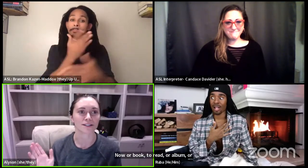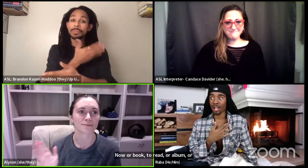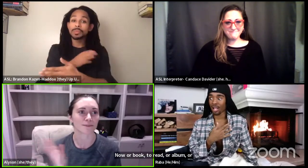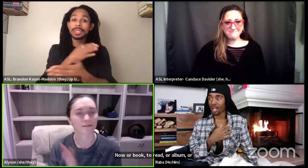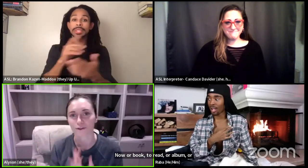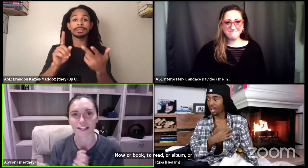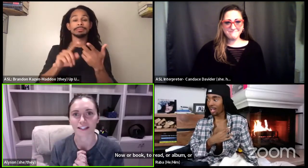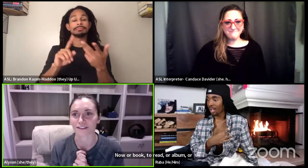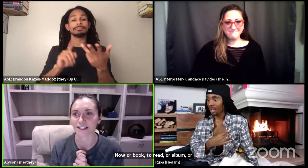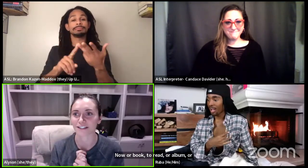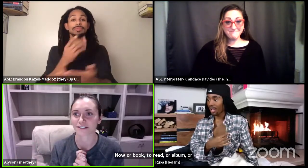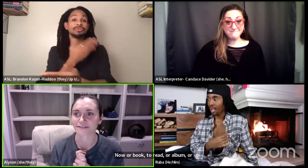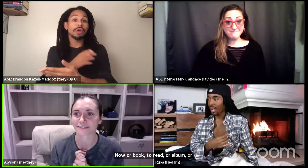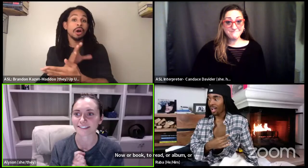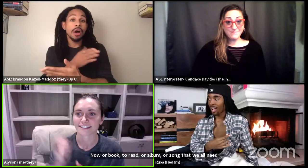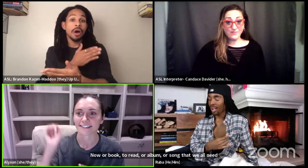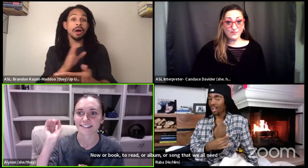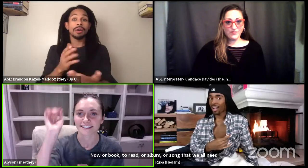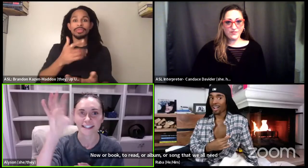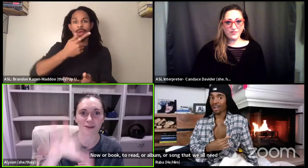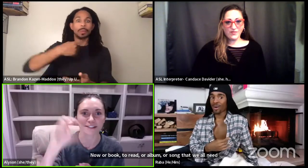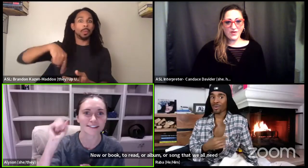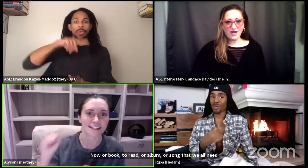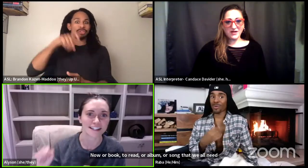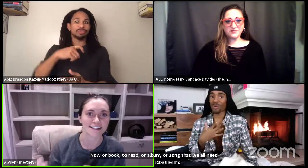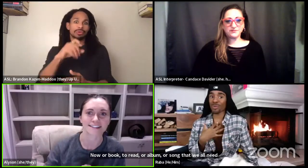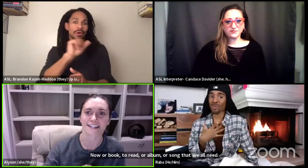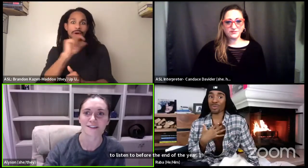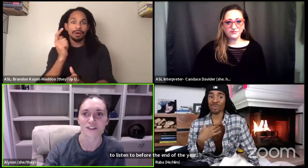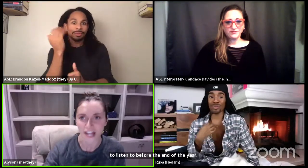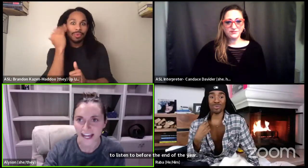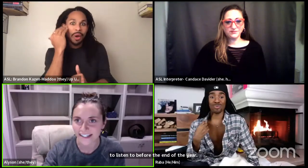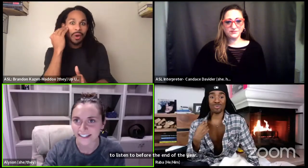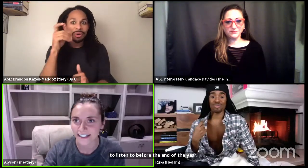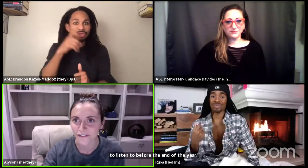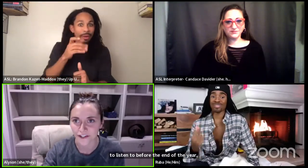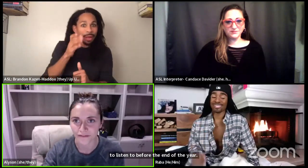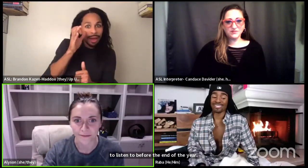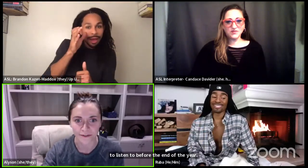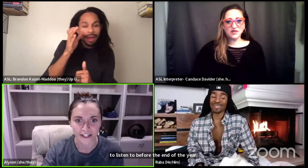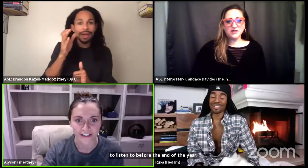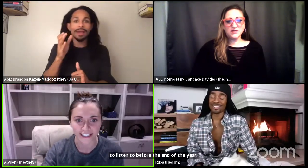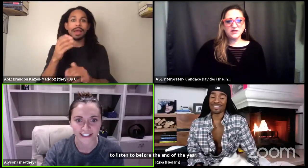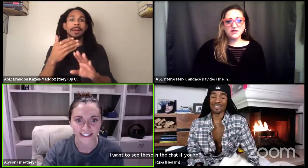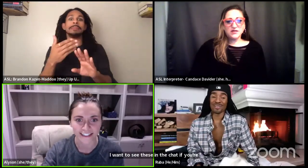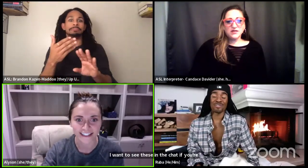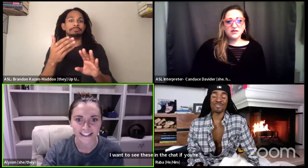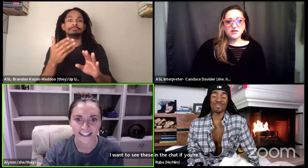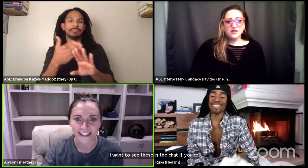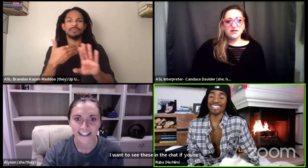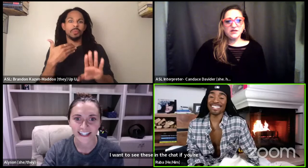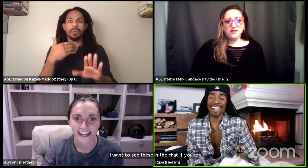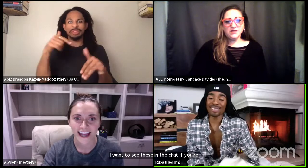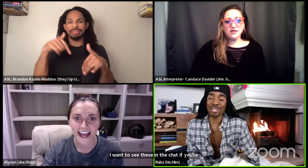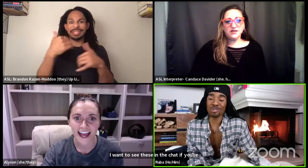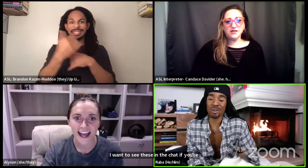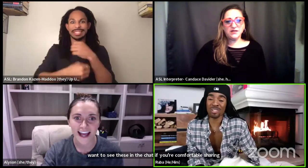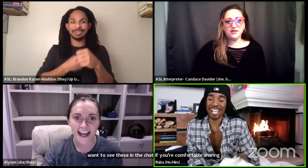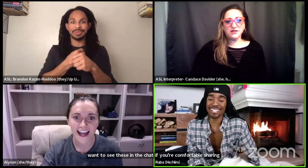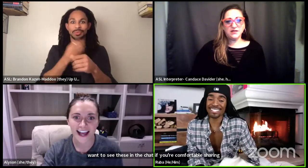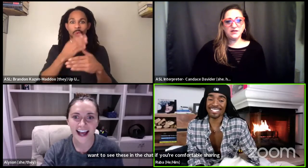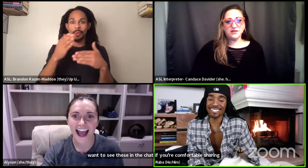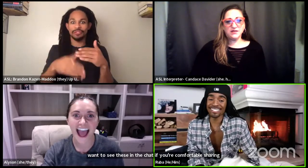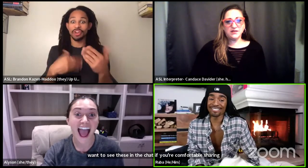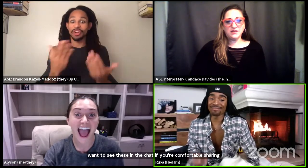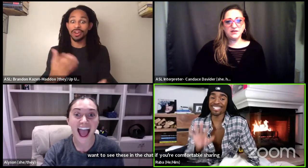to before the end of the year? I want to see these in the chat if you're comfortable sharing. For me, I love